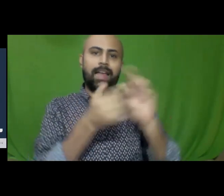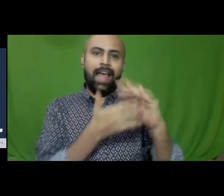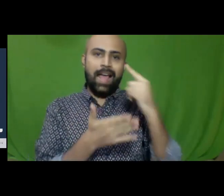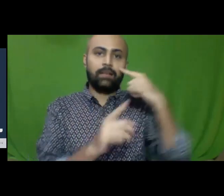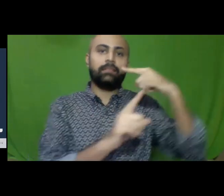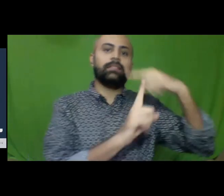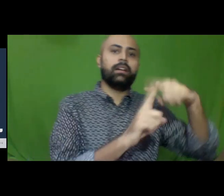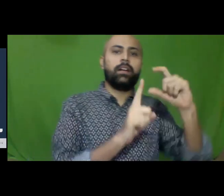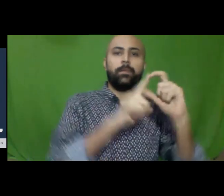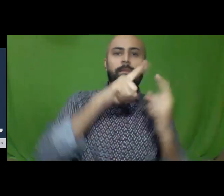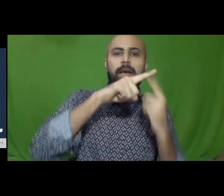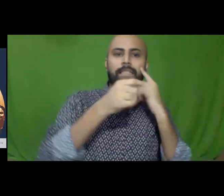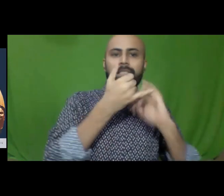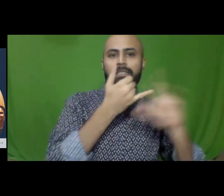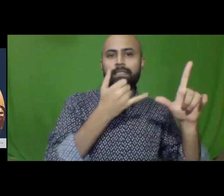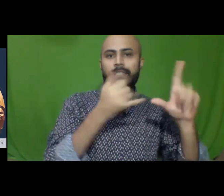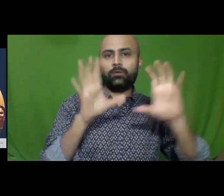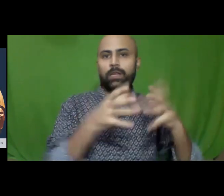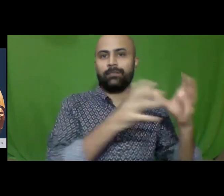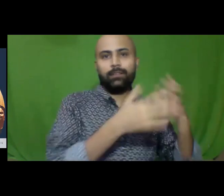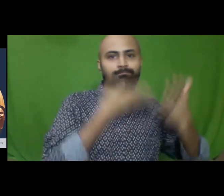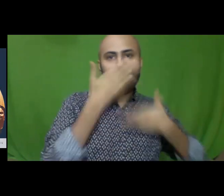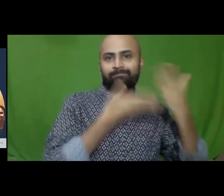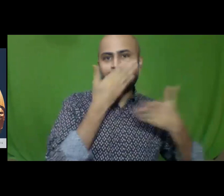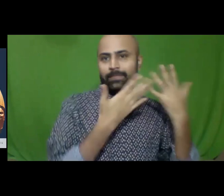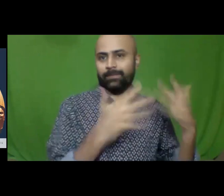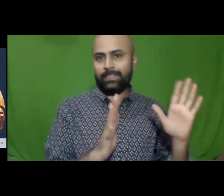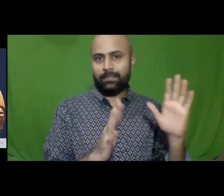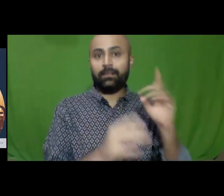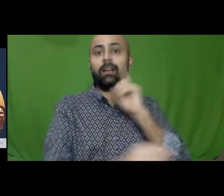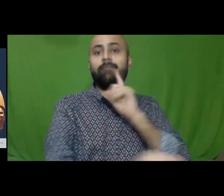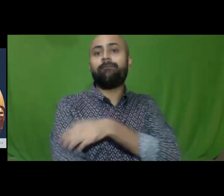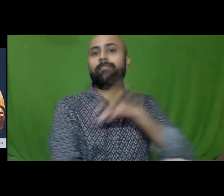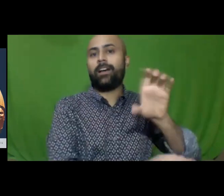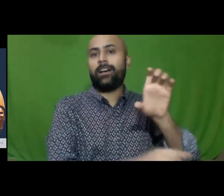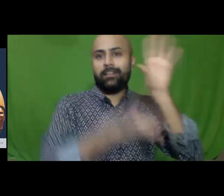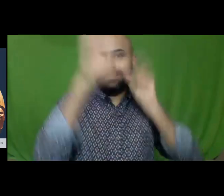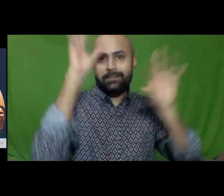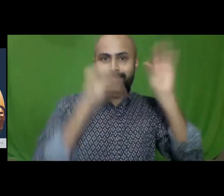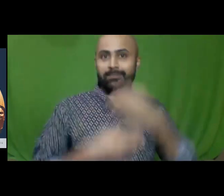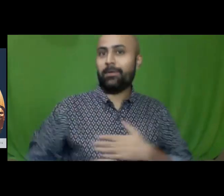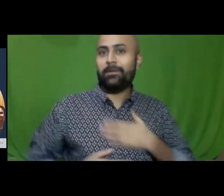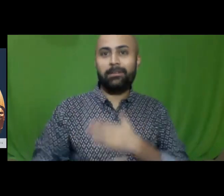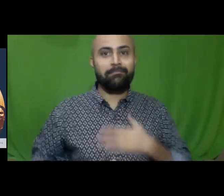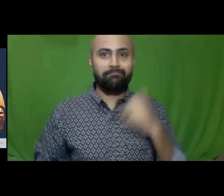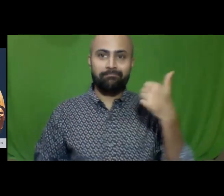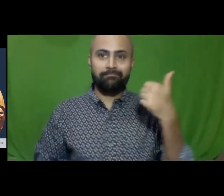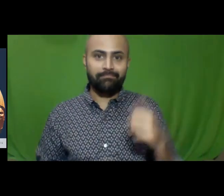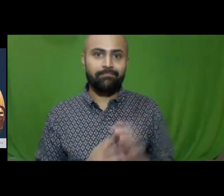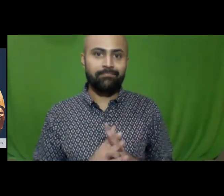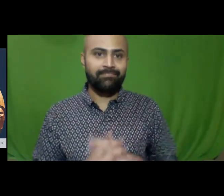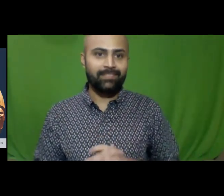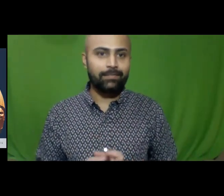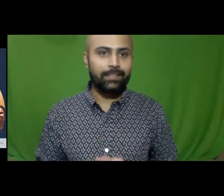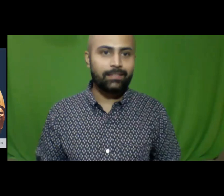In Haryana, we did a course, and then in Delhi, with the which course? D.Ed course. With respect